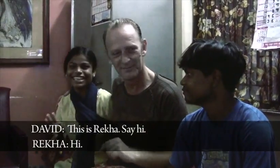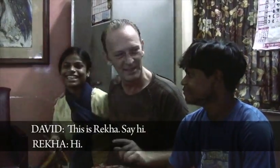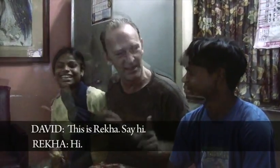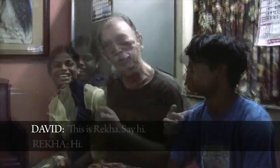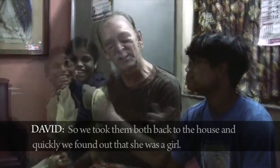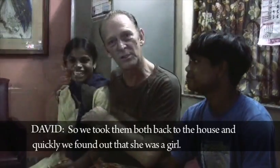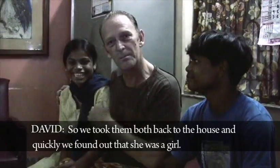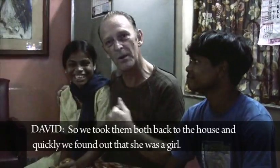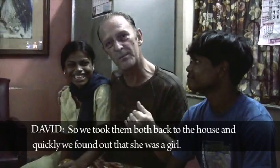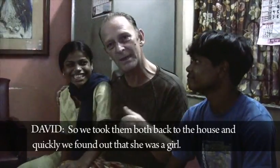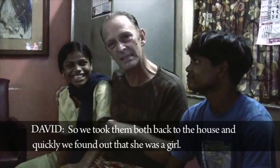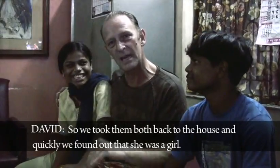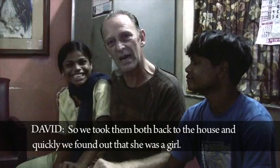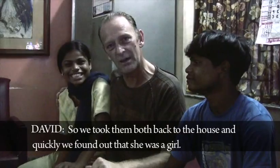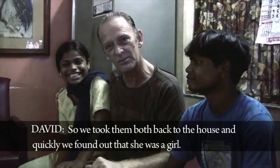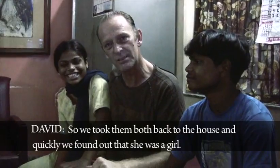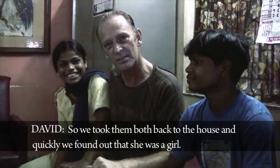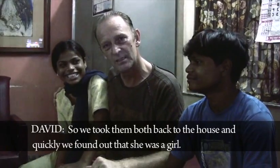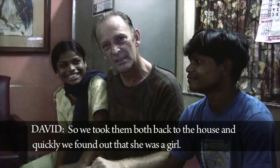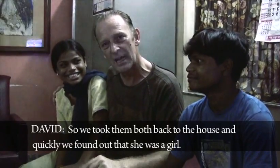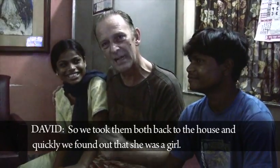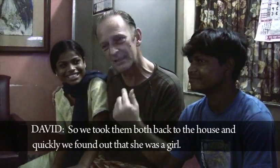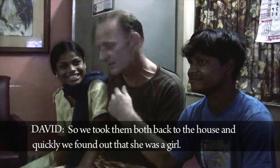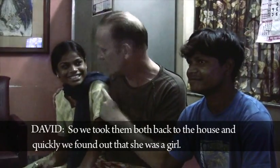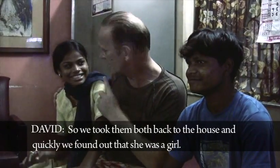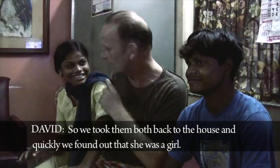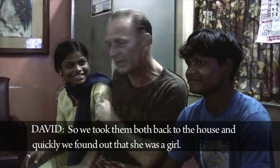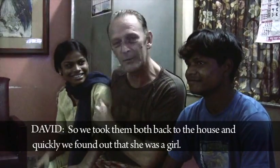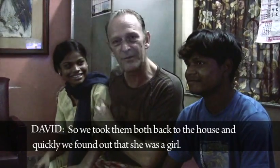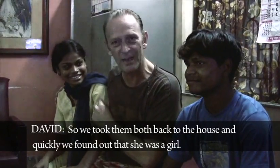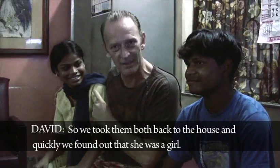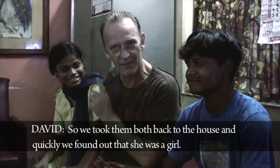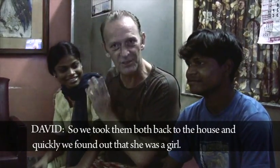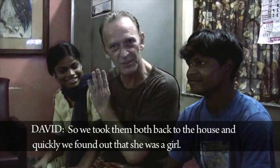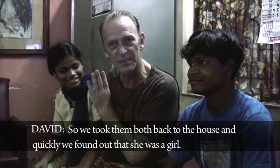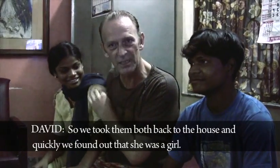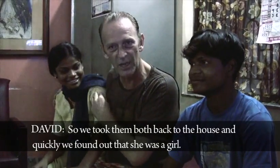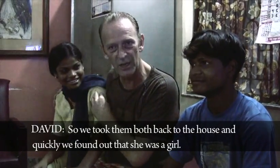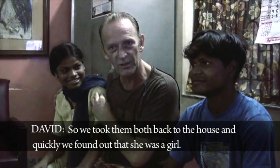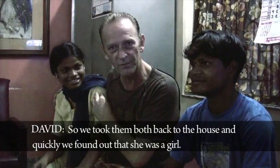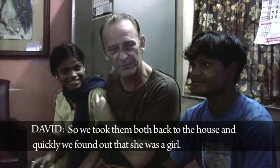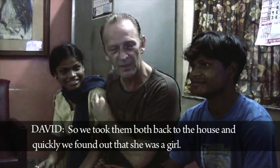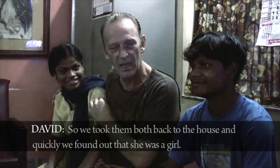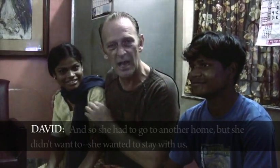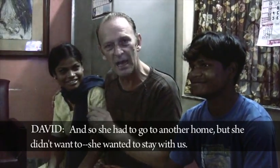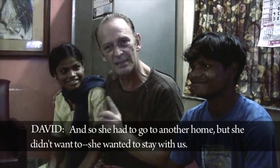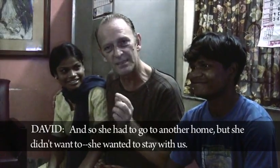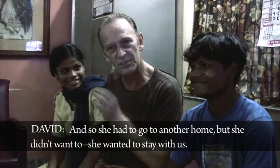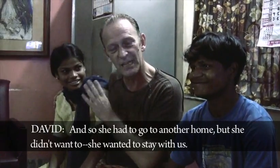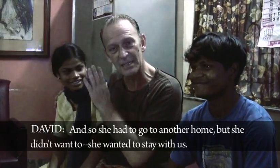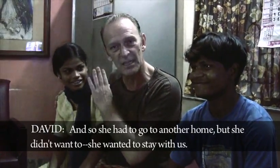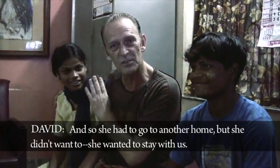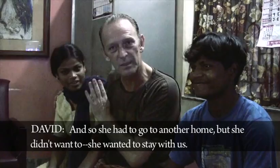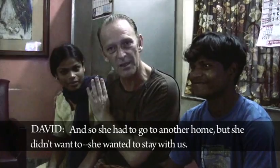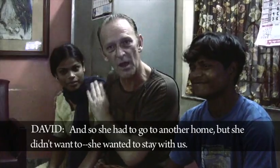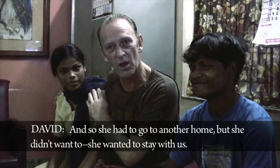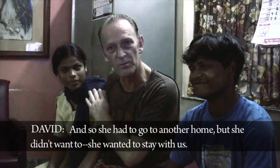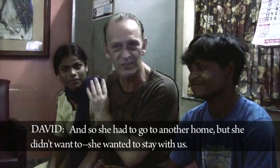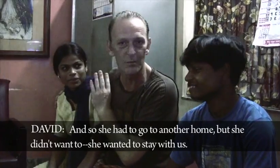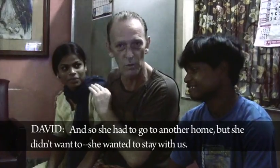We took them both back to the house, and quickly we found out that she was a girl, and so she had to go to another home. She didn't want to, she